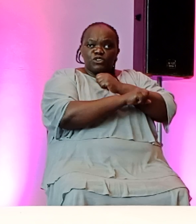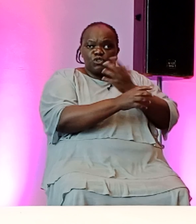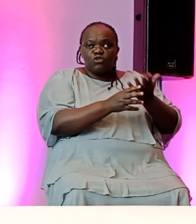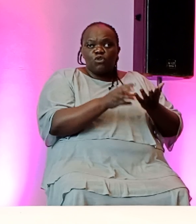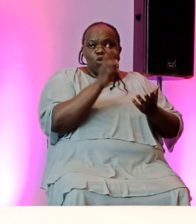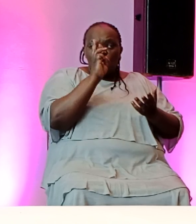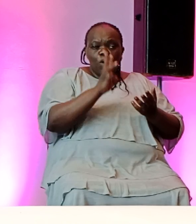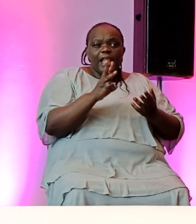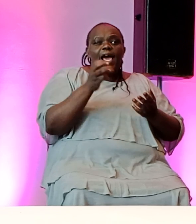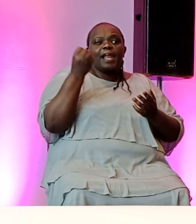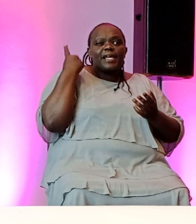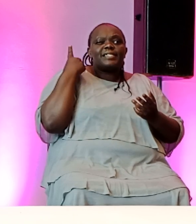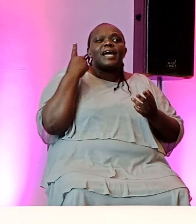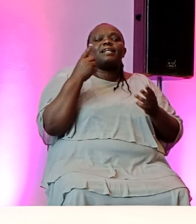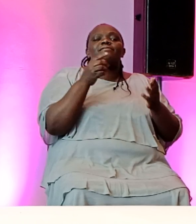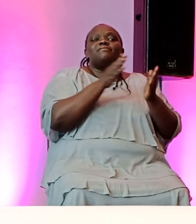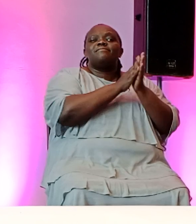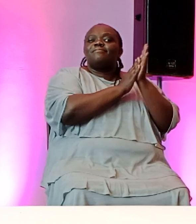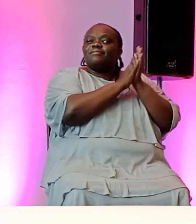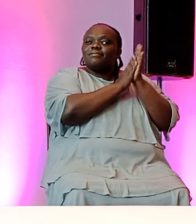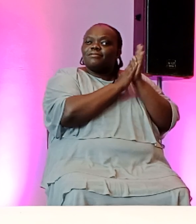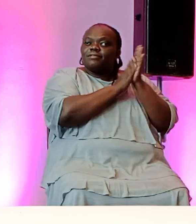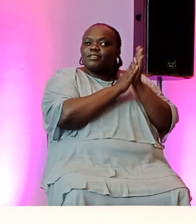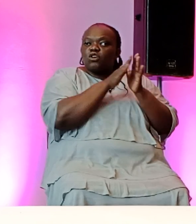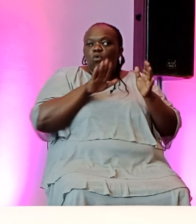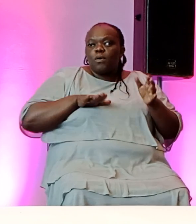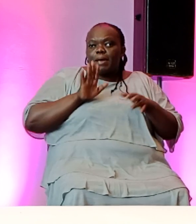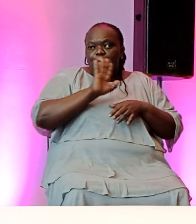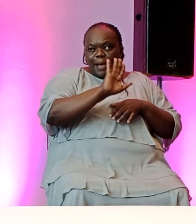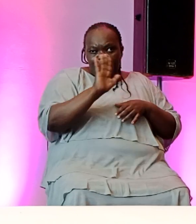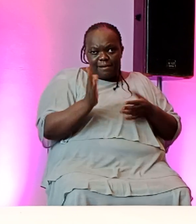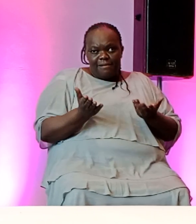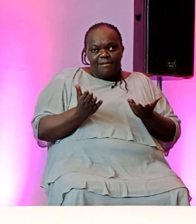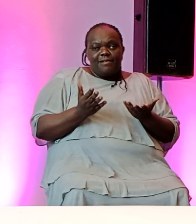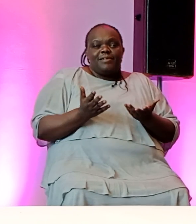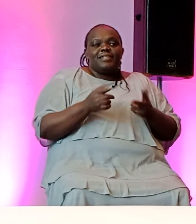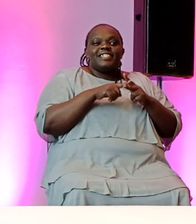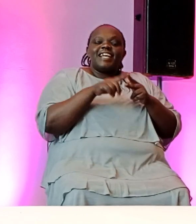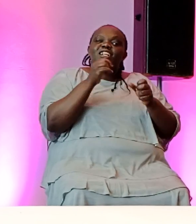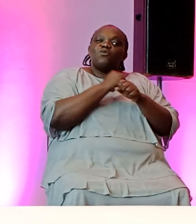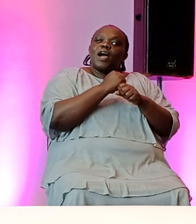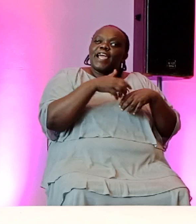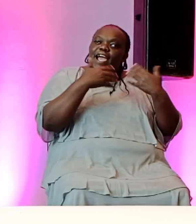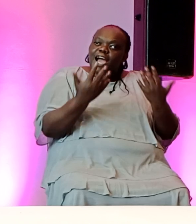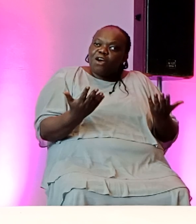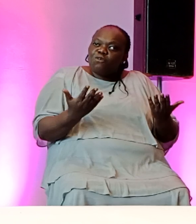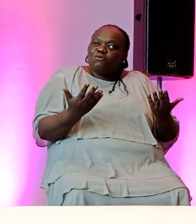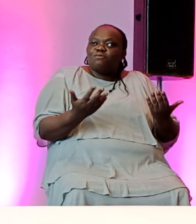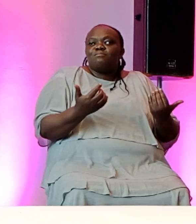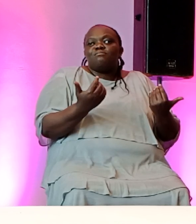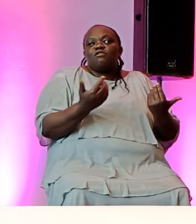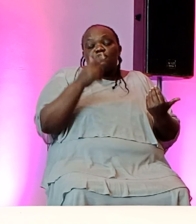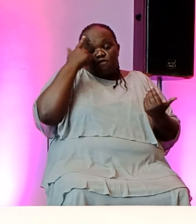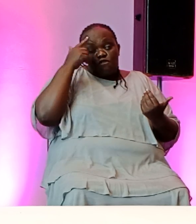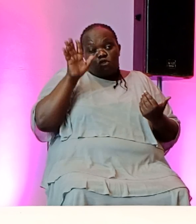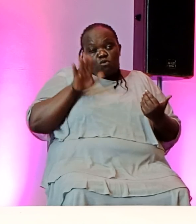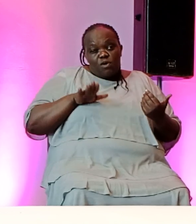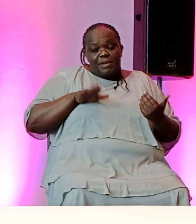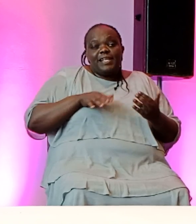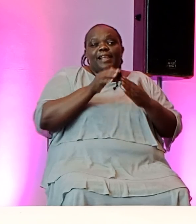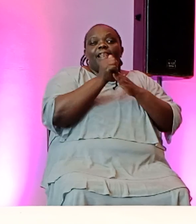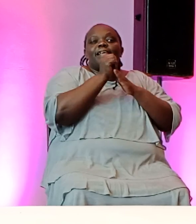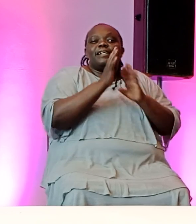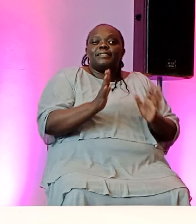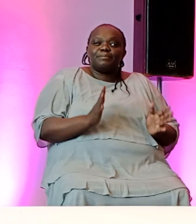will realize aspirations. How do we start working on breaking the ceiling for women